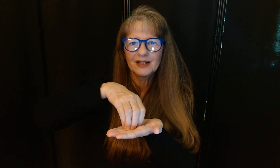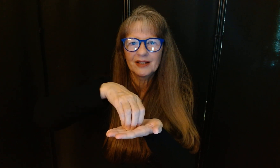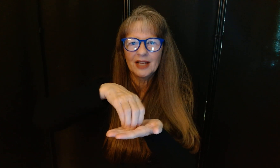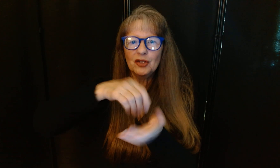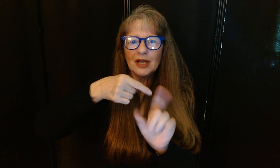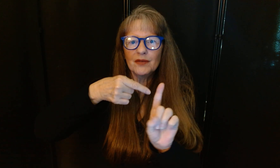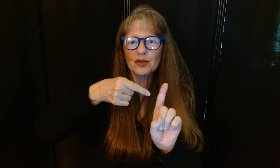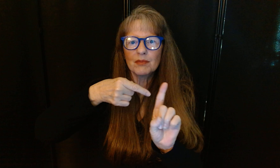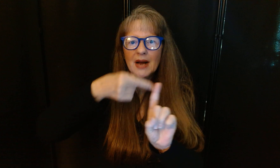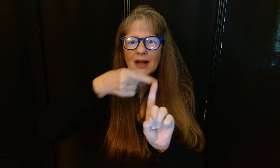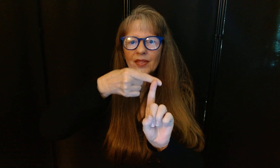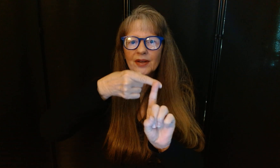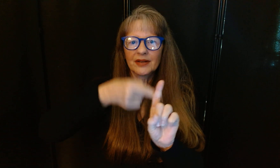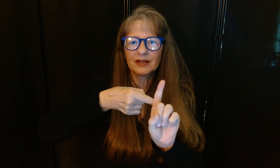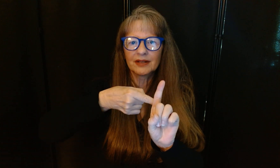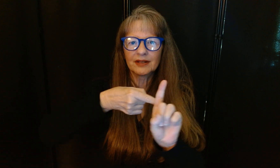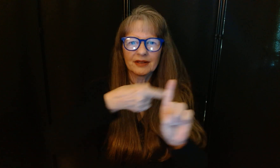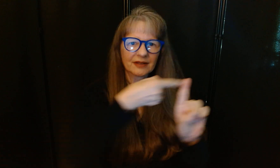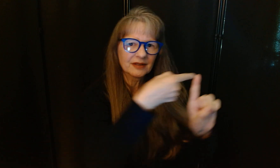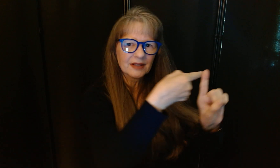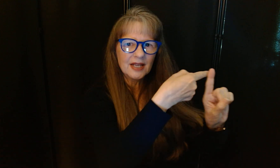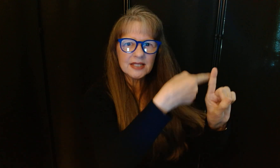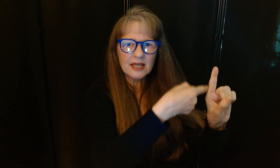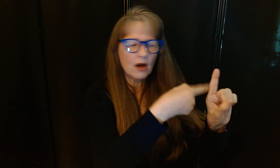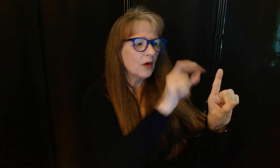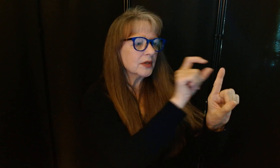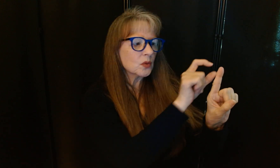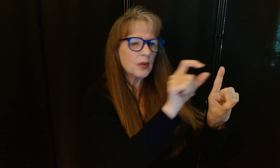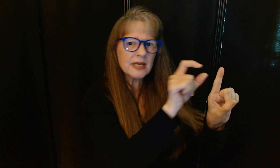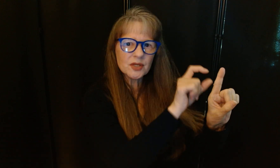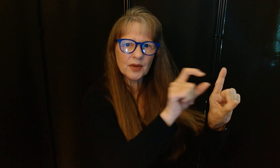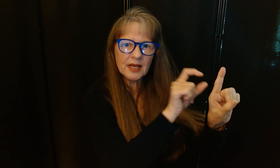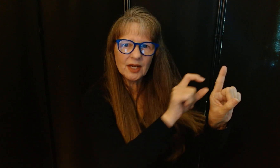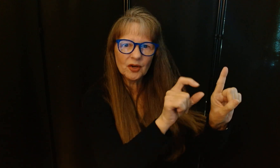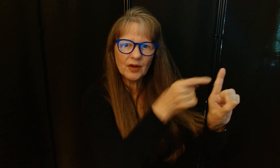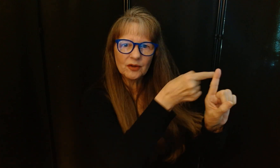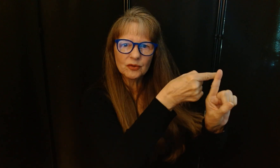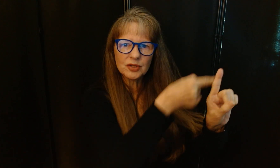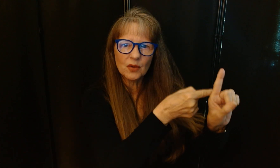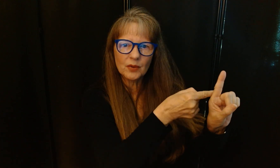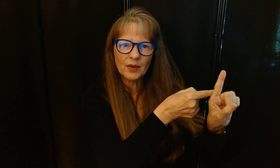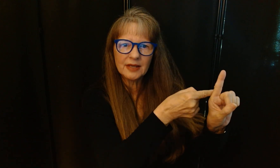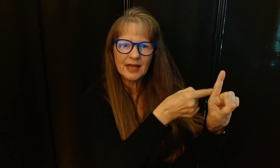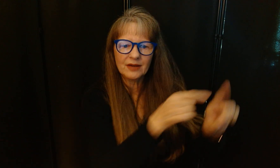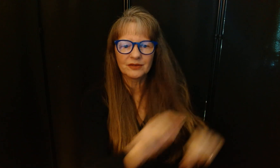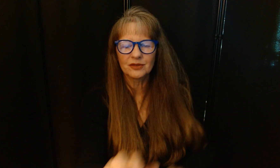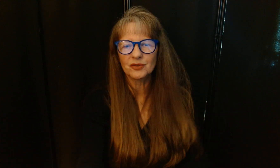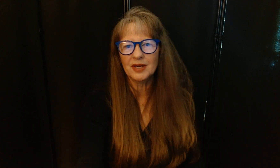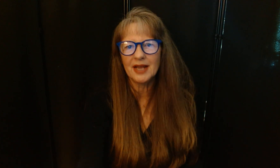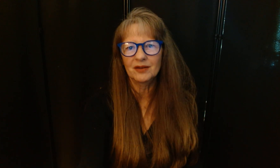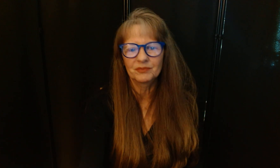And you could even do month. It's like all these weeks right here, and you're just going right down, straight down.